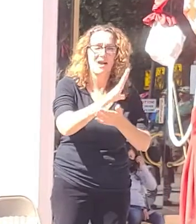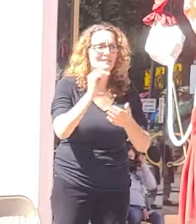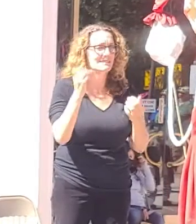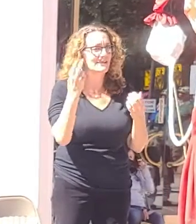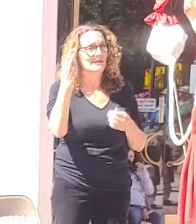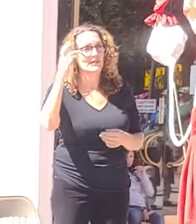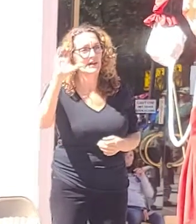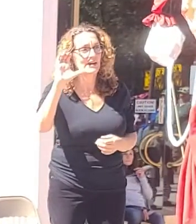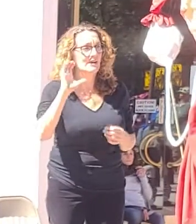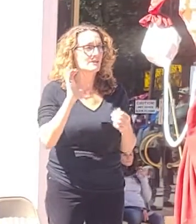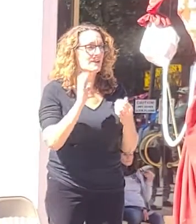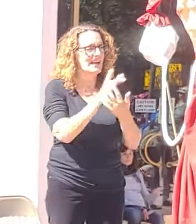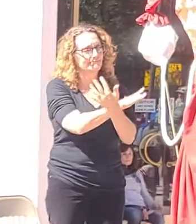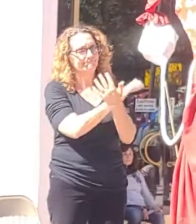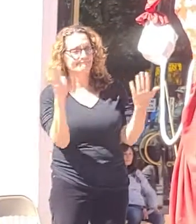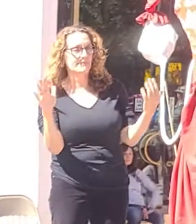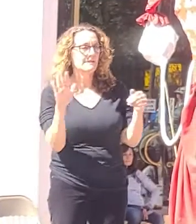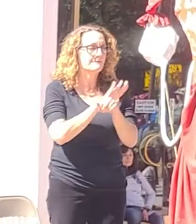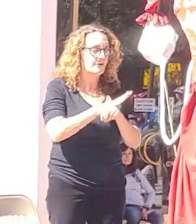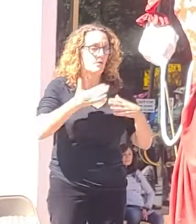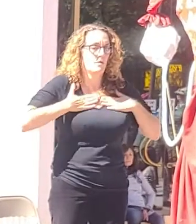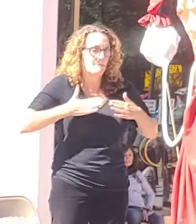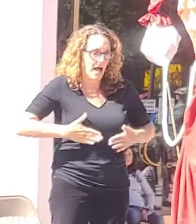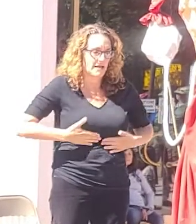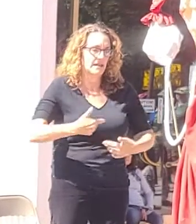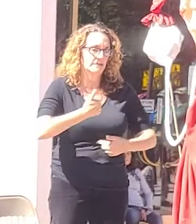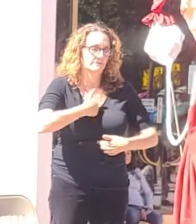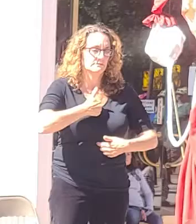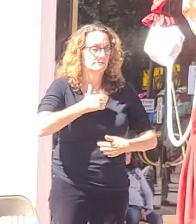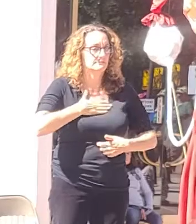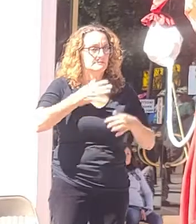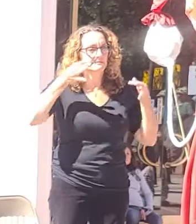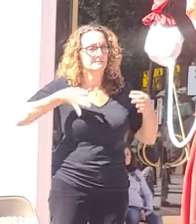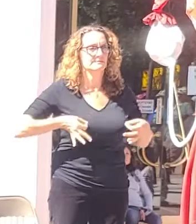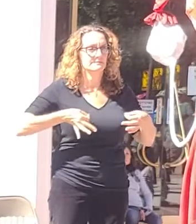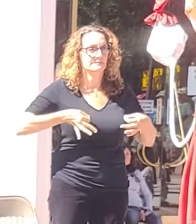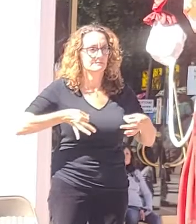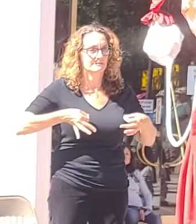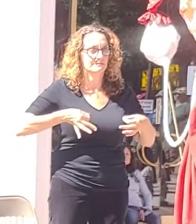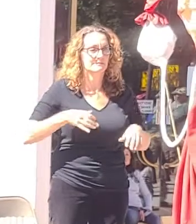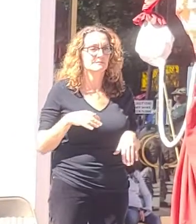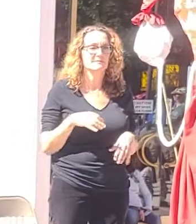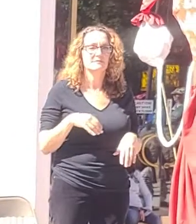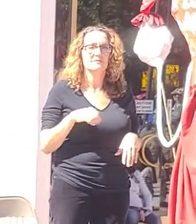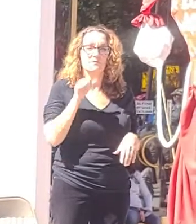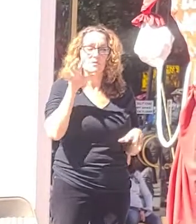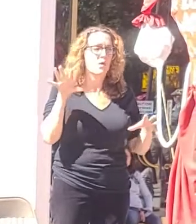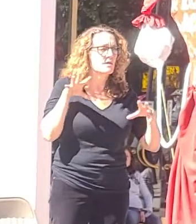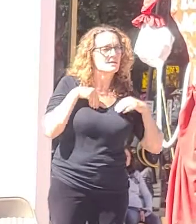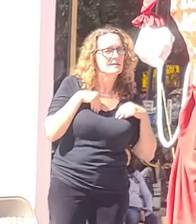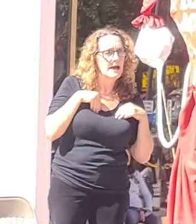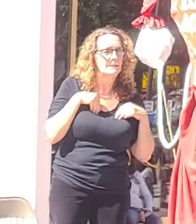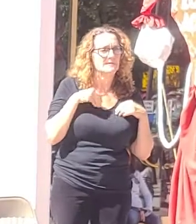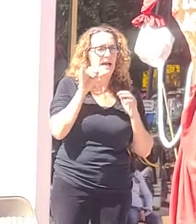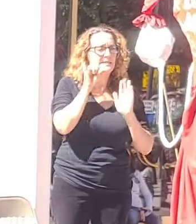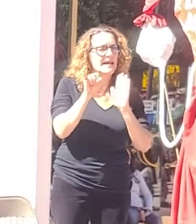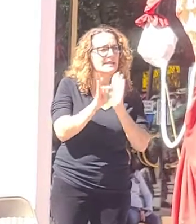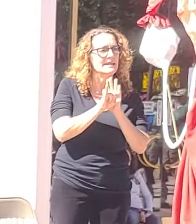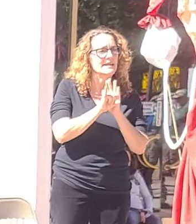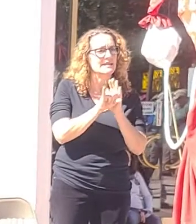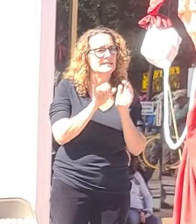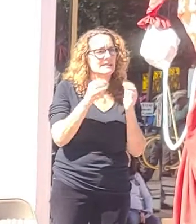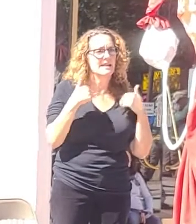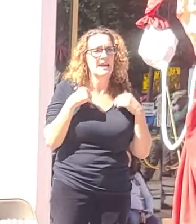health care and full body autonomy? Let us not adopt powerless identities in this